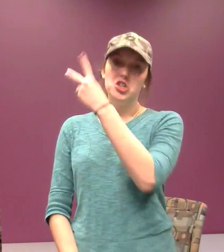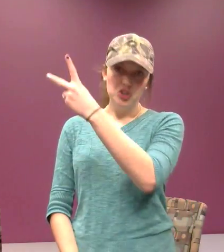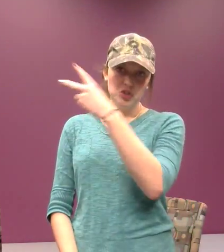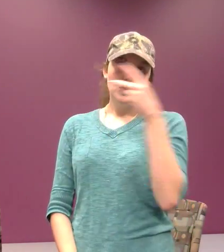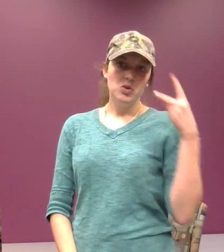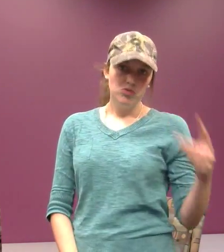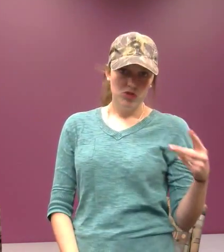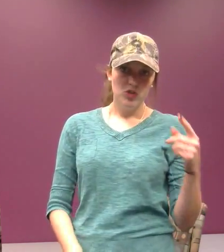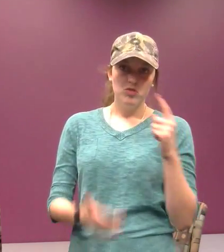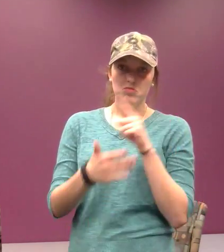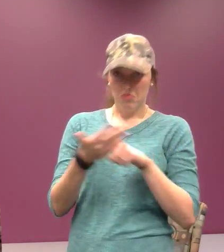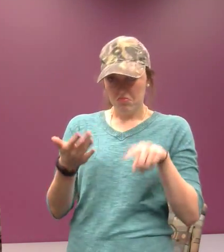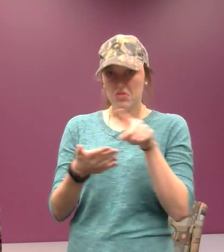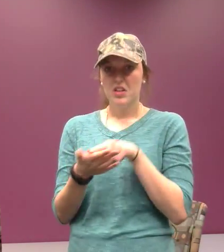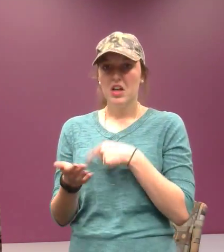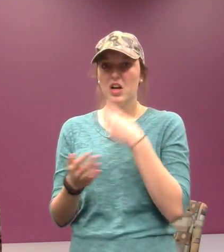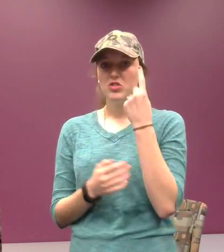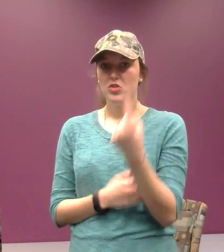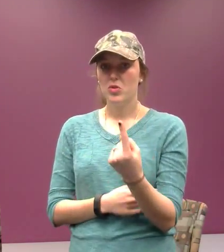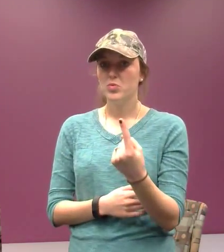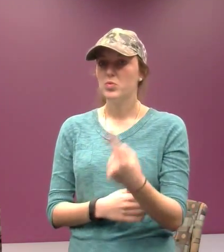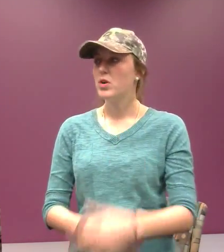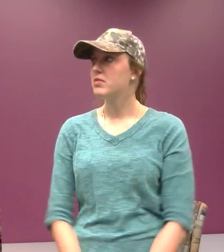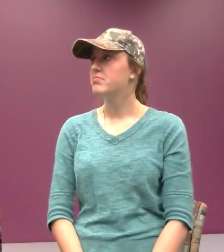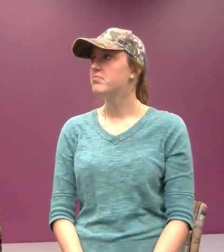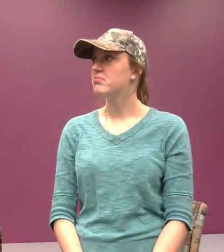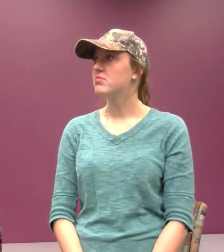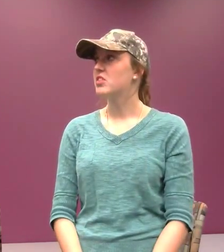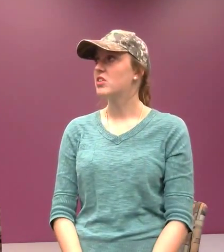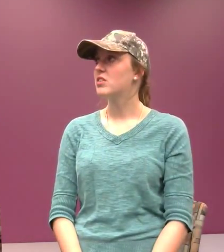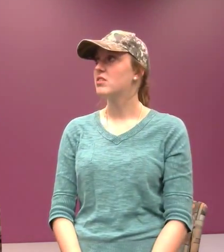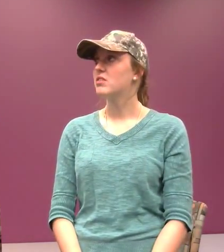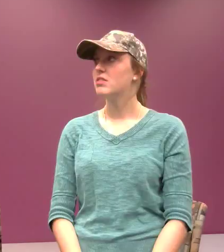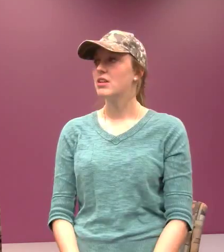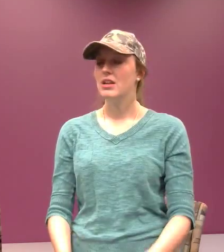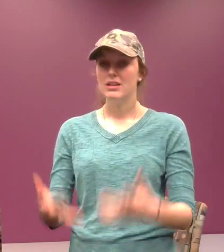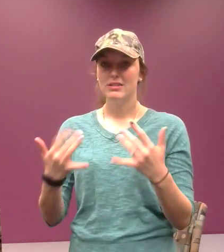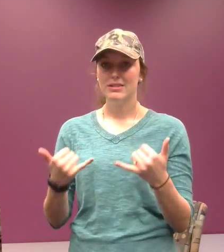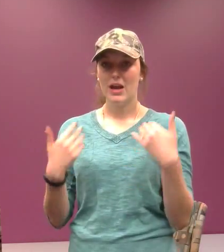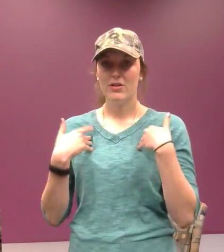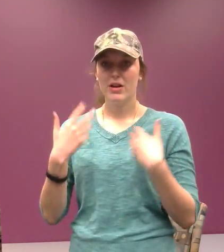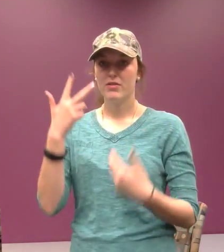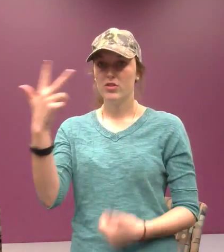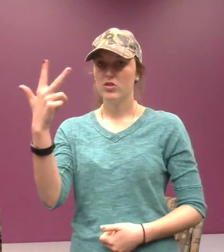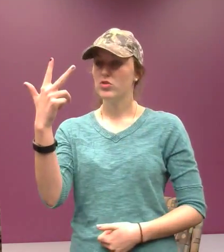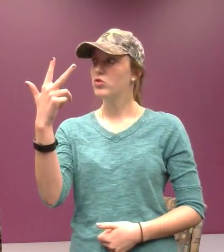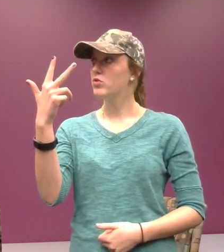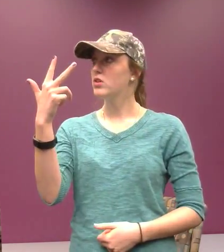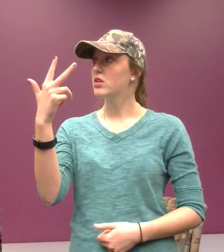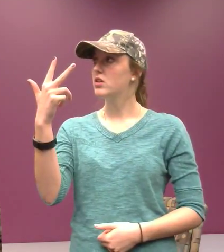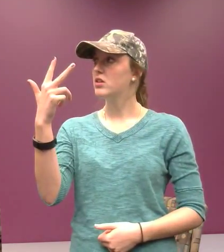is 1. So far, I've got a 3 up here, and then I've got 1, 2, 3,